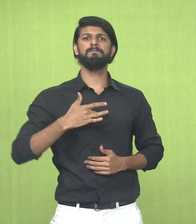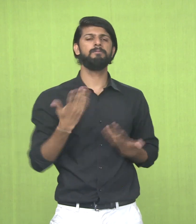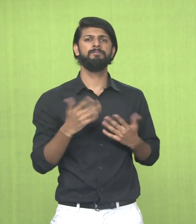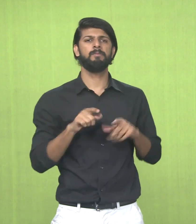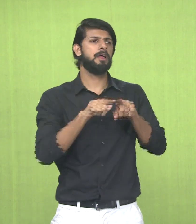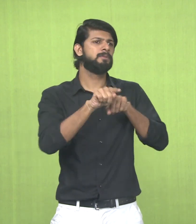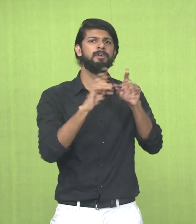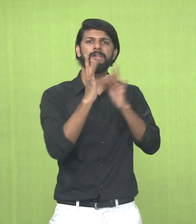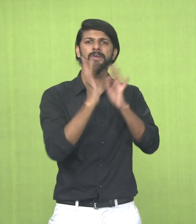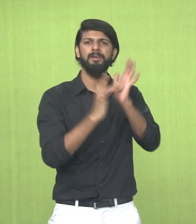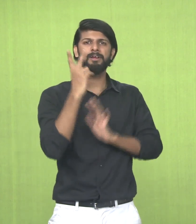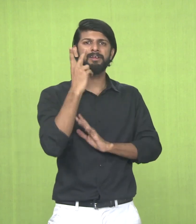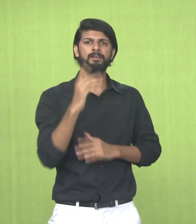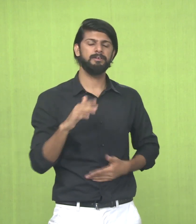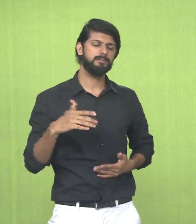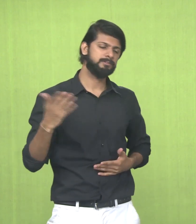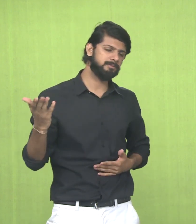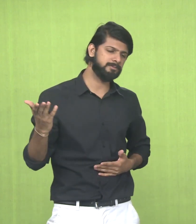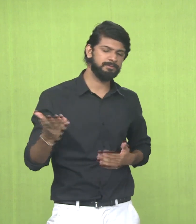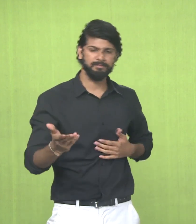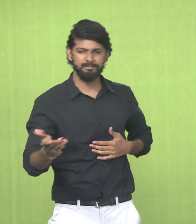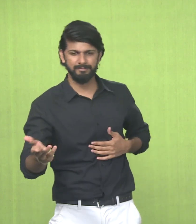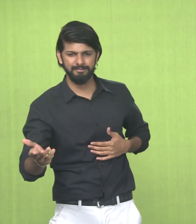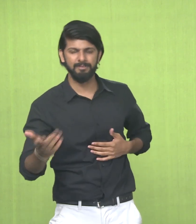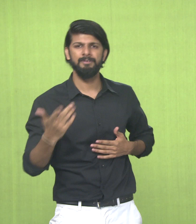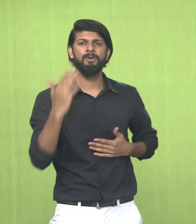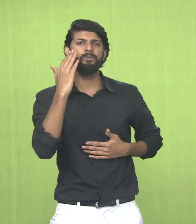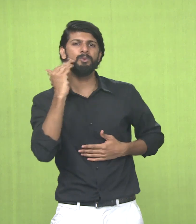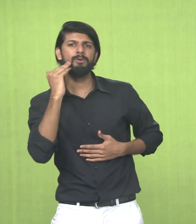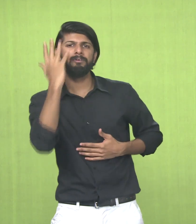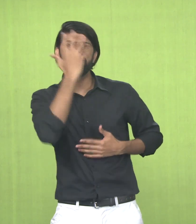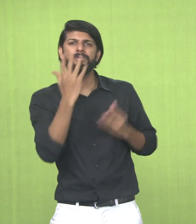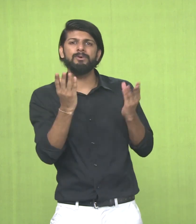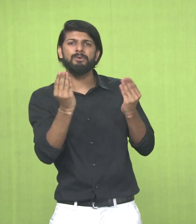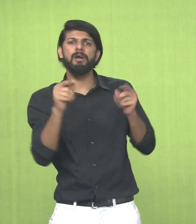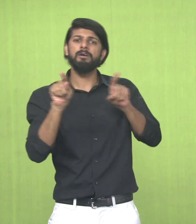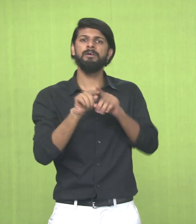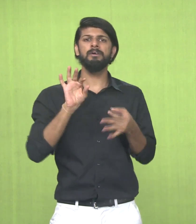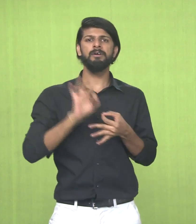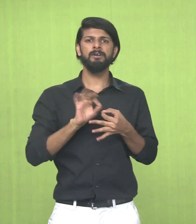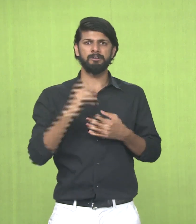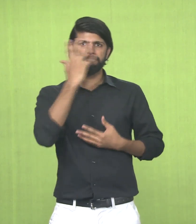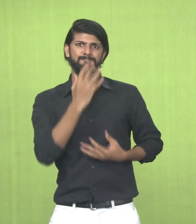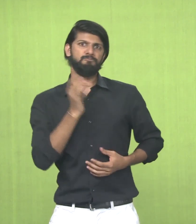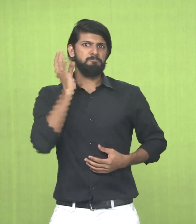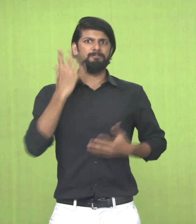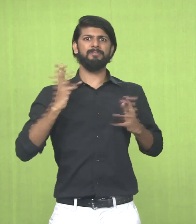The fourth, Lavanya Yojana or grace, you would see the respect, the softness,